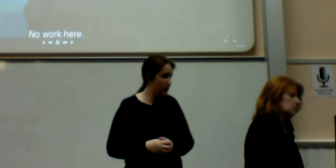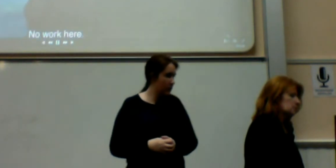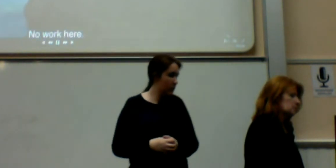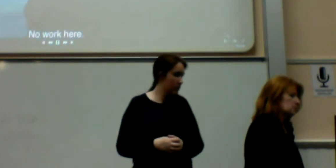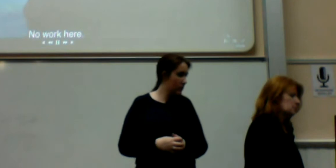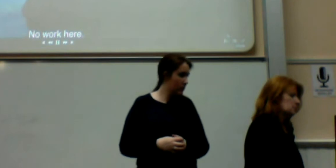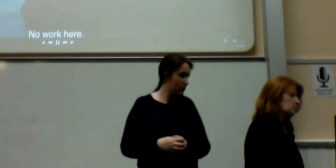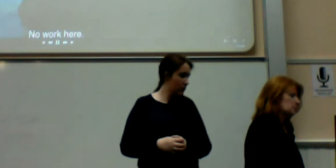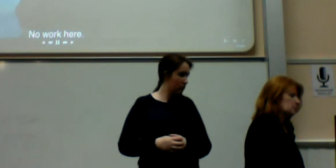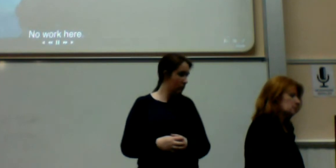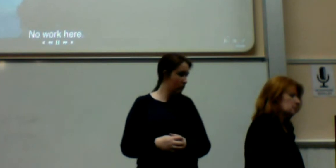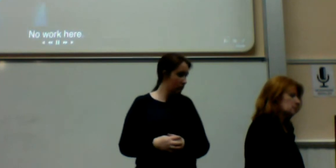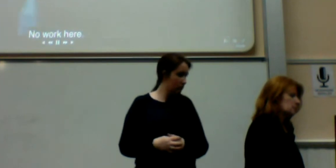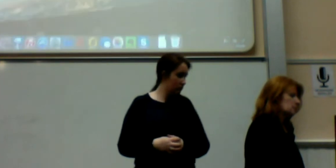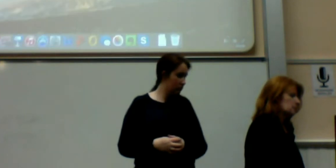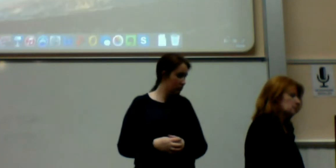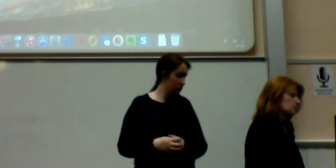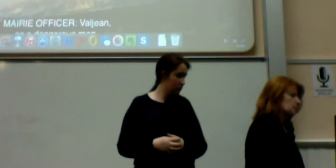A volcano.